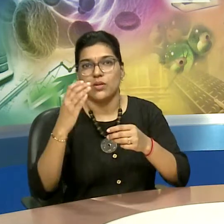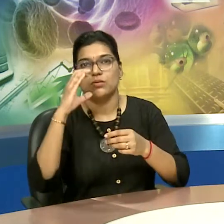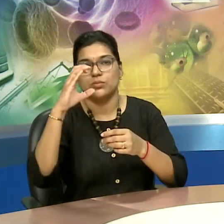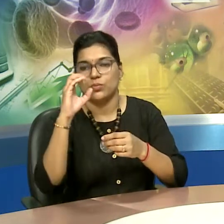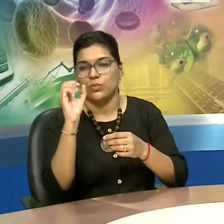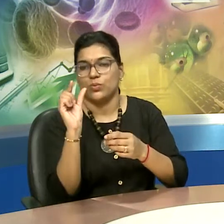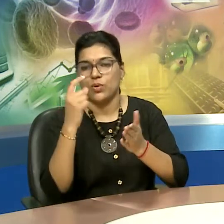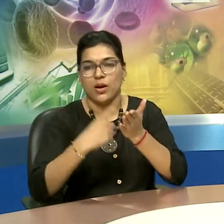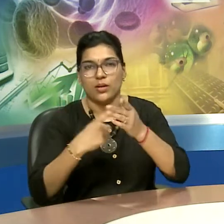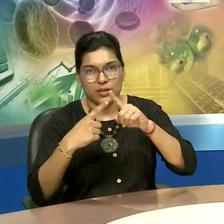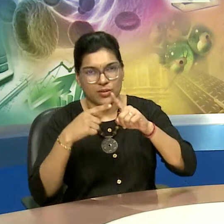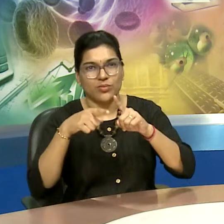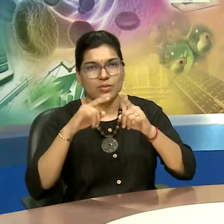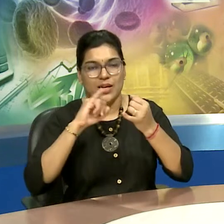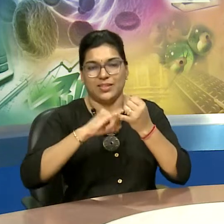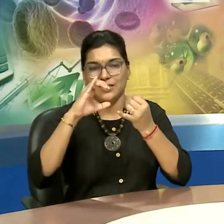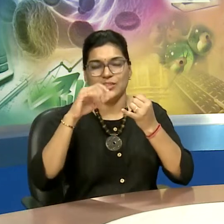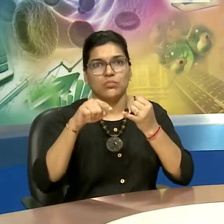has the original jurisdiction